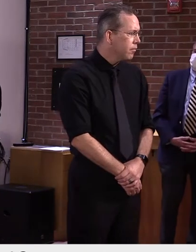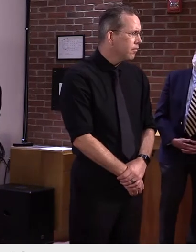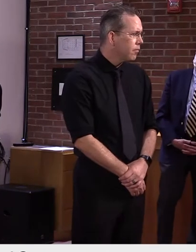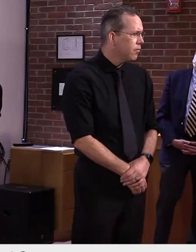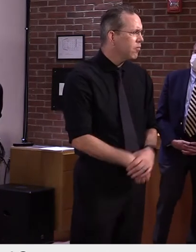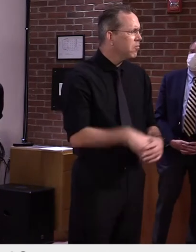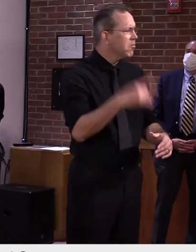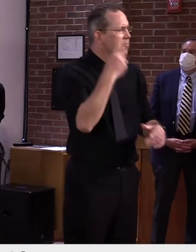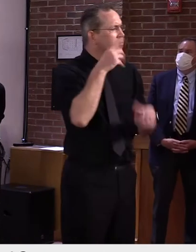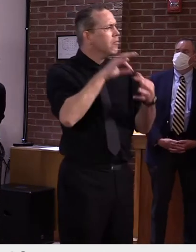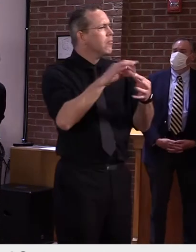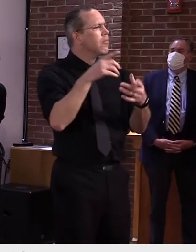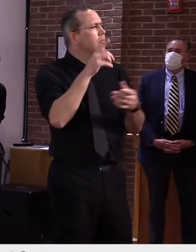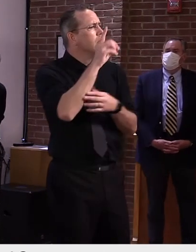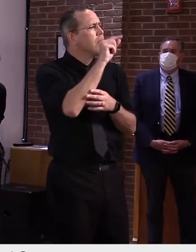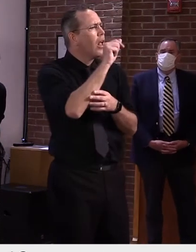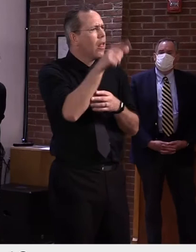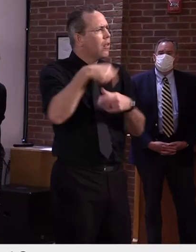that